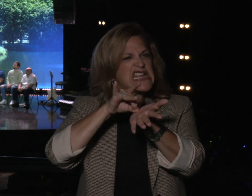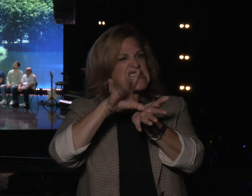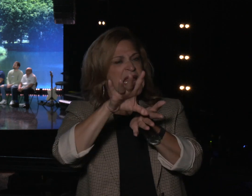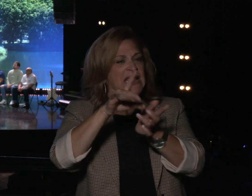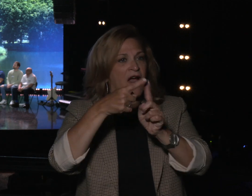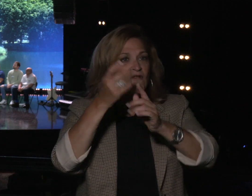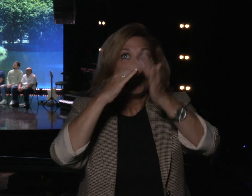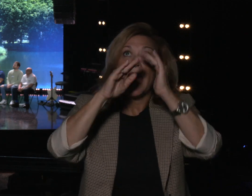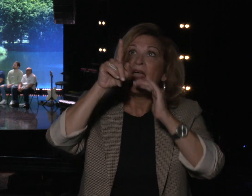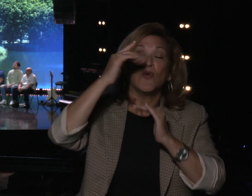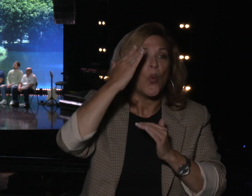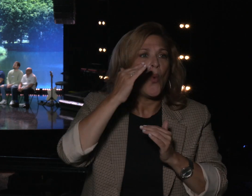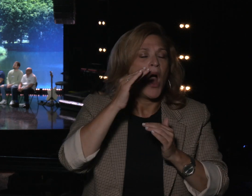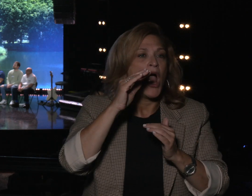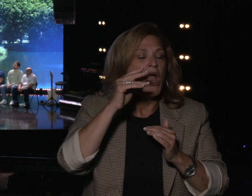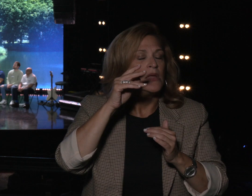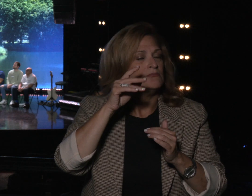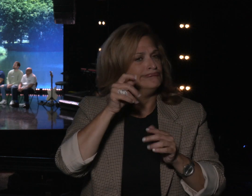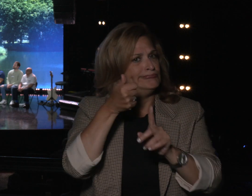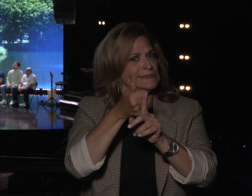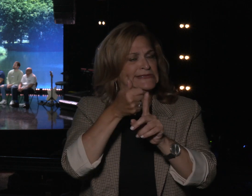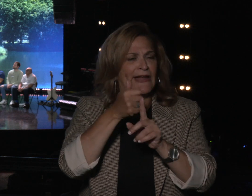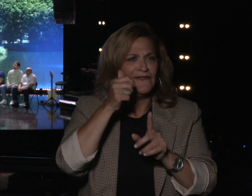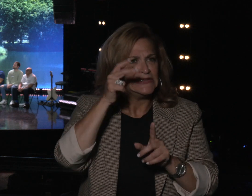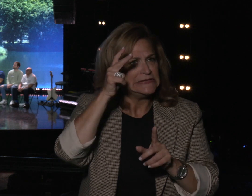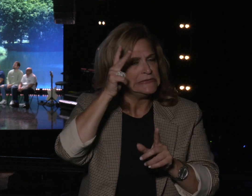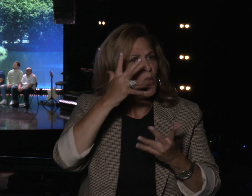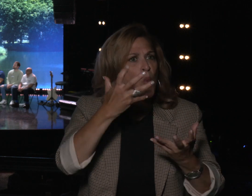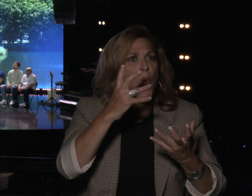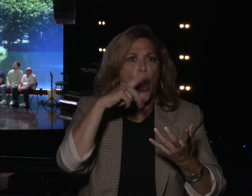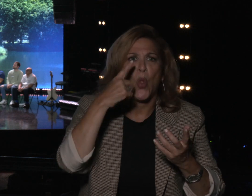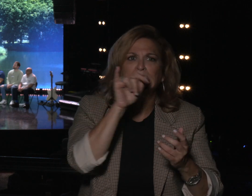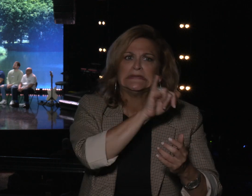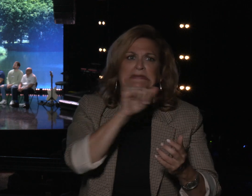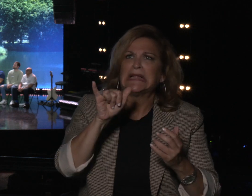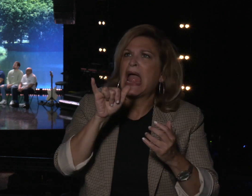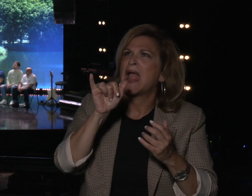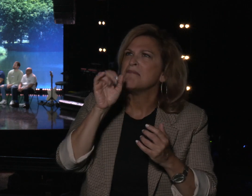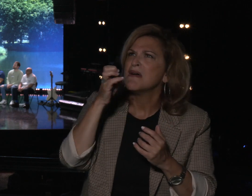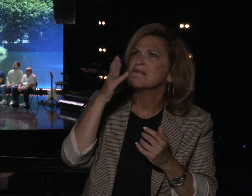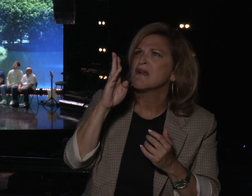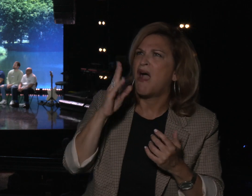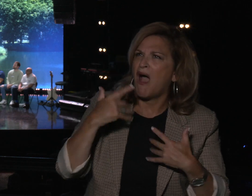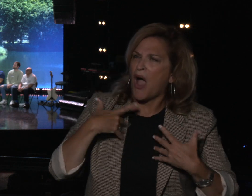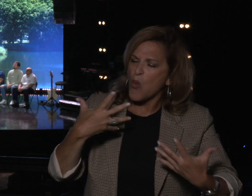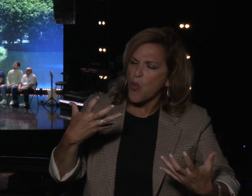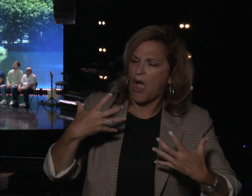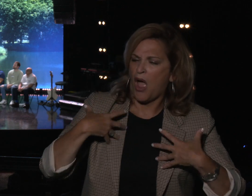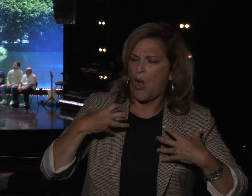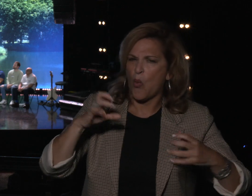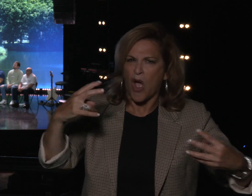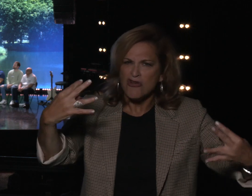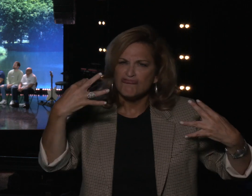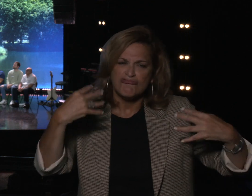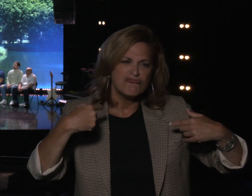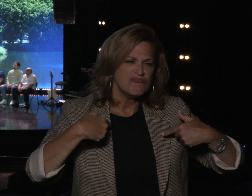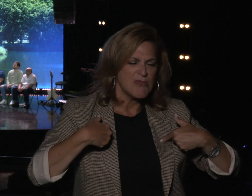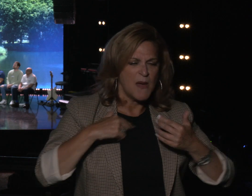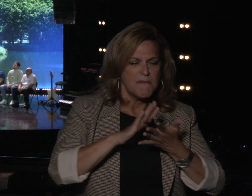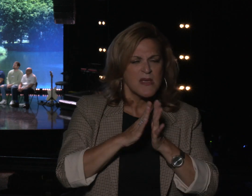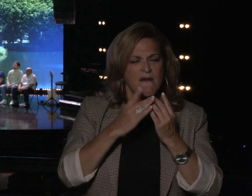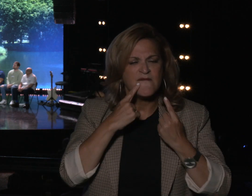be the most liked. I gotta get the most likes. I gotta be recognized. I wanna be served. I wanna be given. What's my name? I wanna be like God.